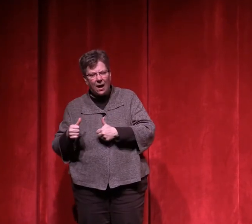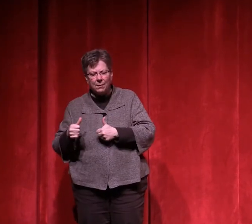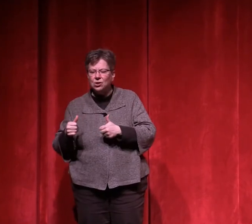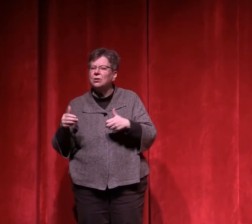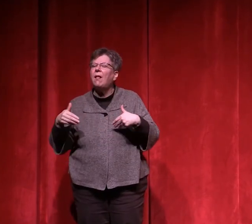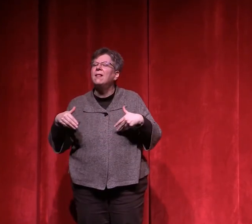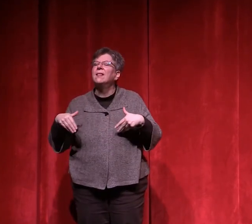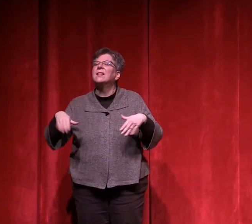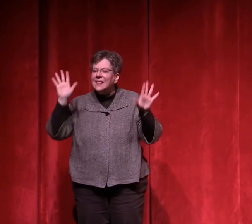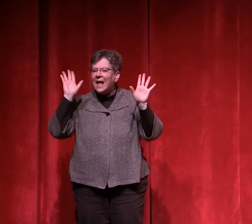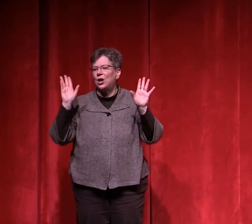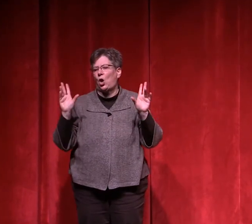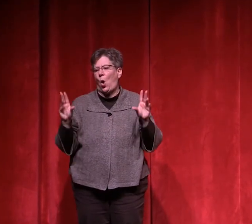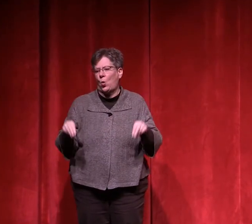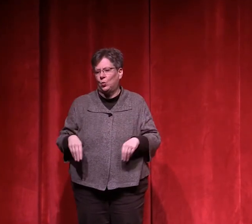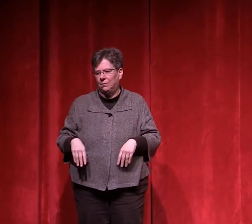go.